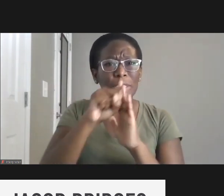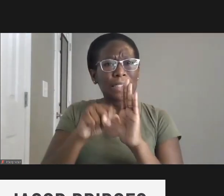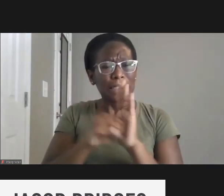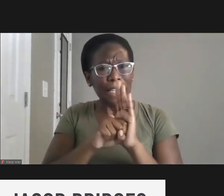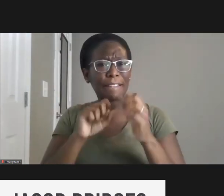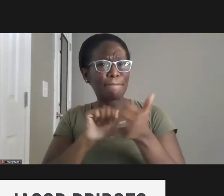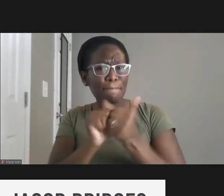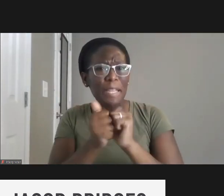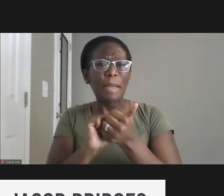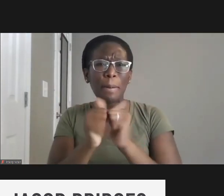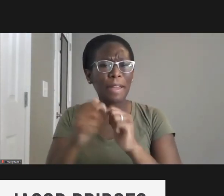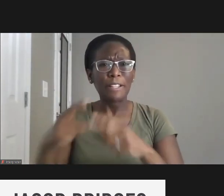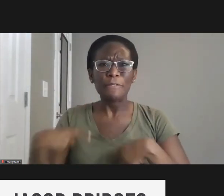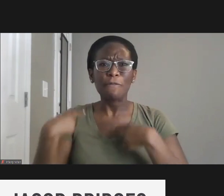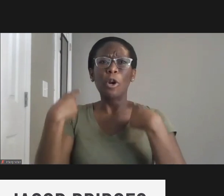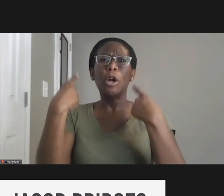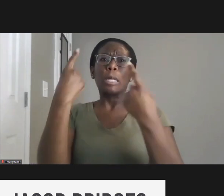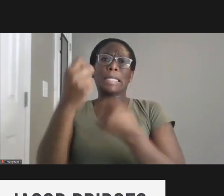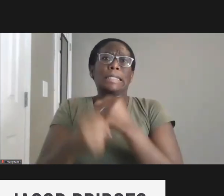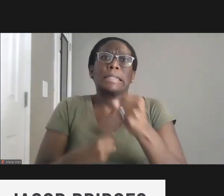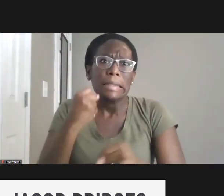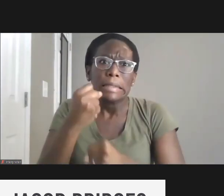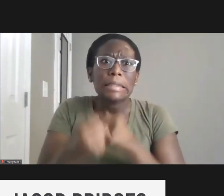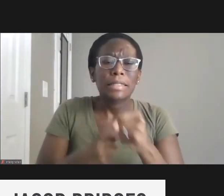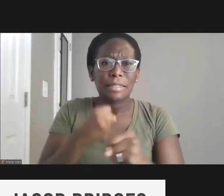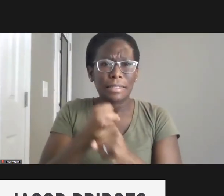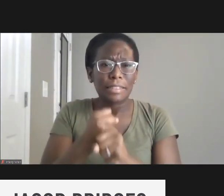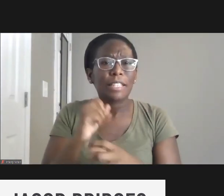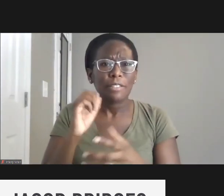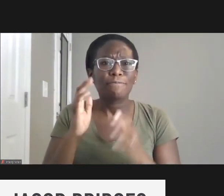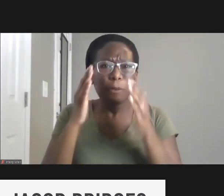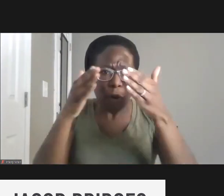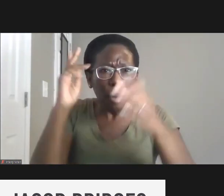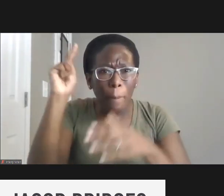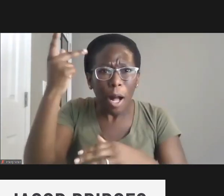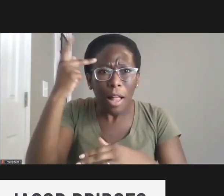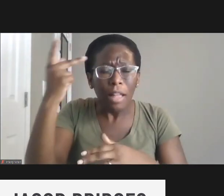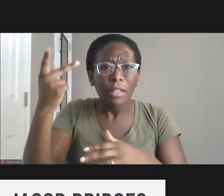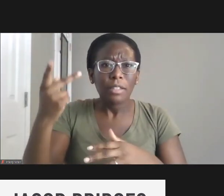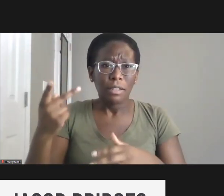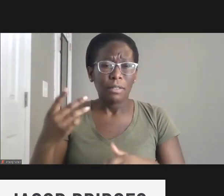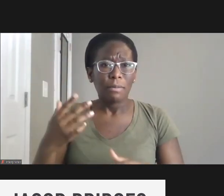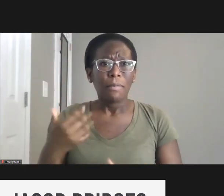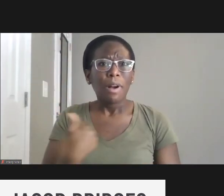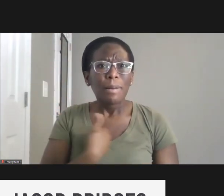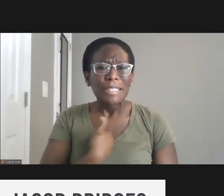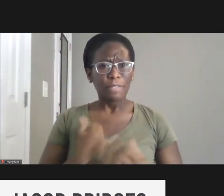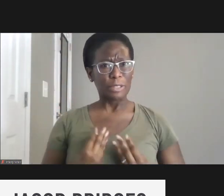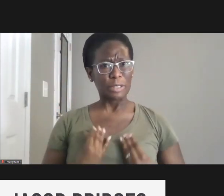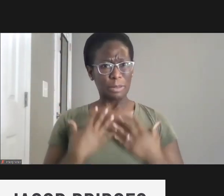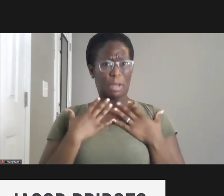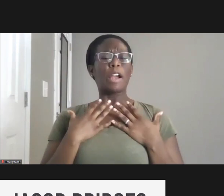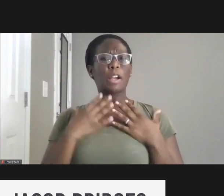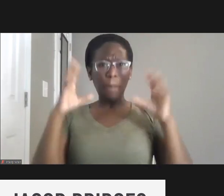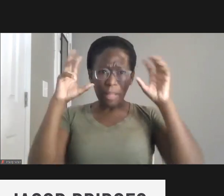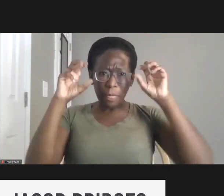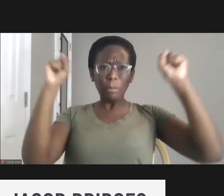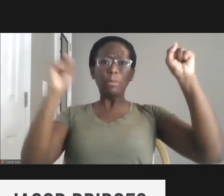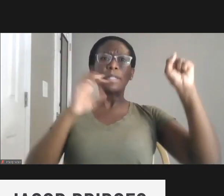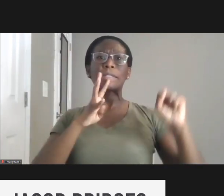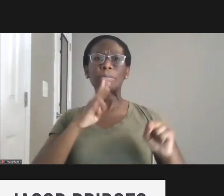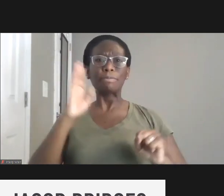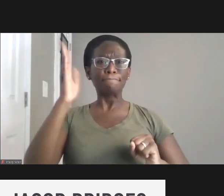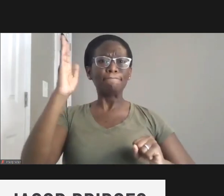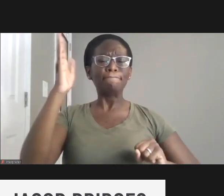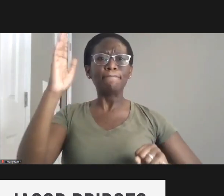Basically politics. I was inspired by the words of the president at the time and felt real historic change was